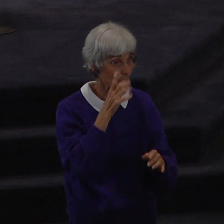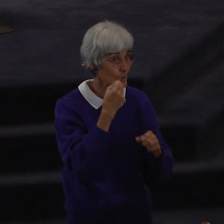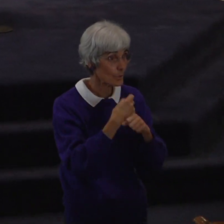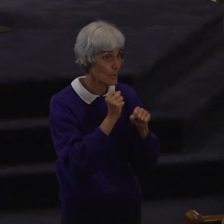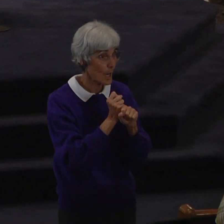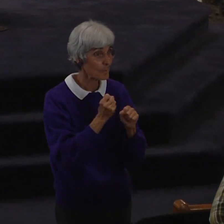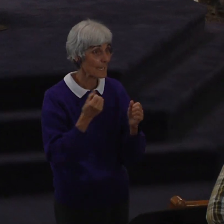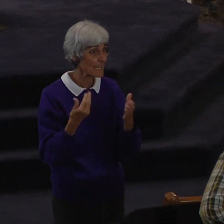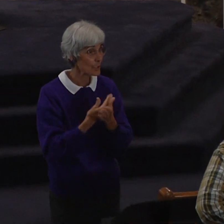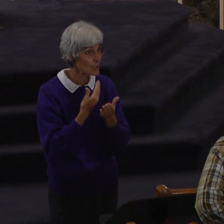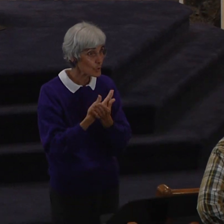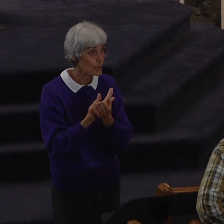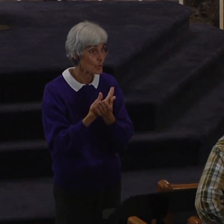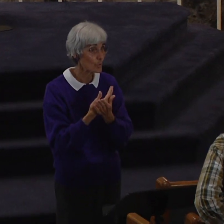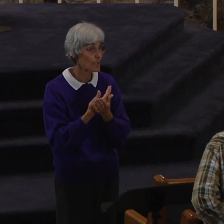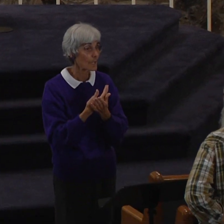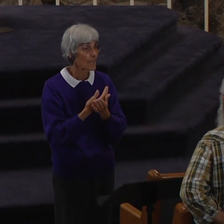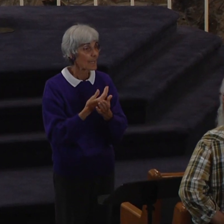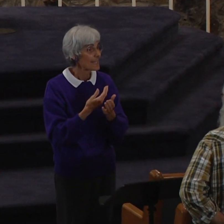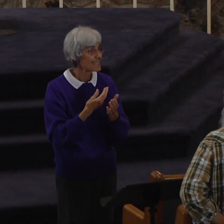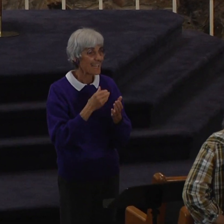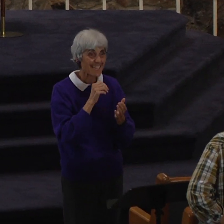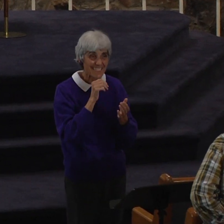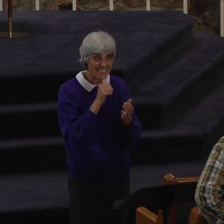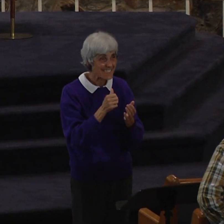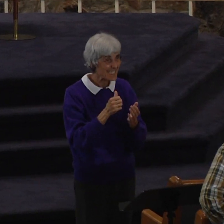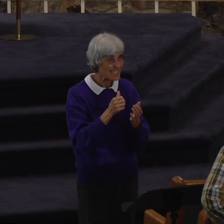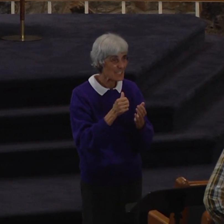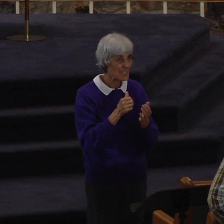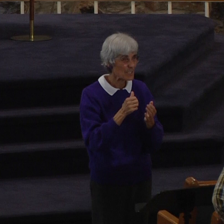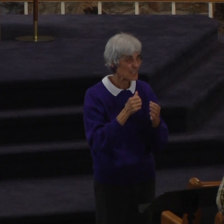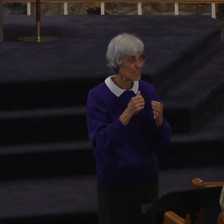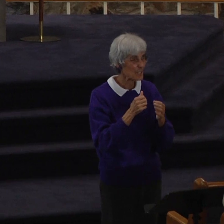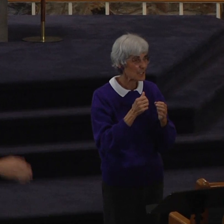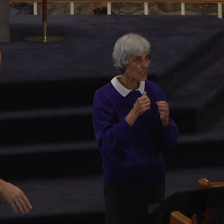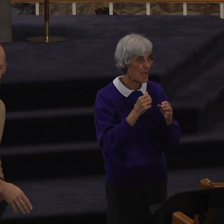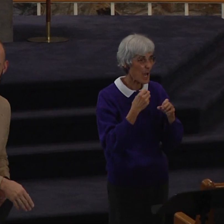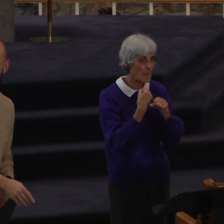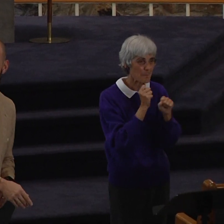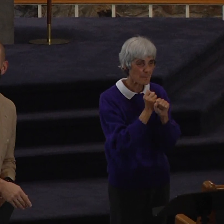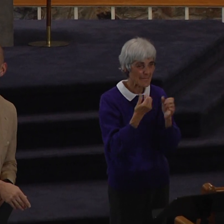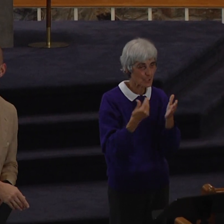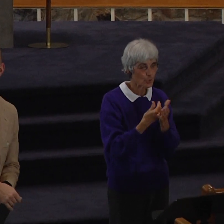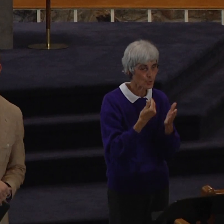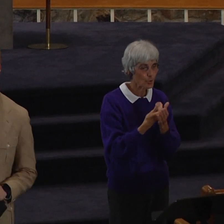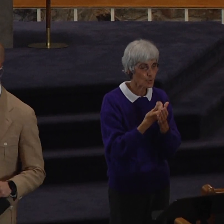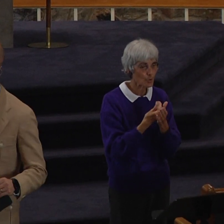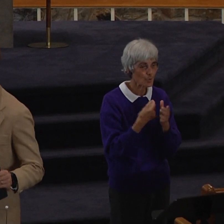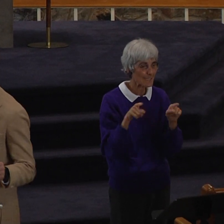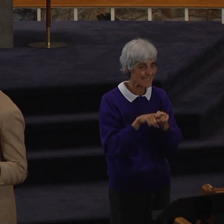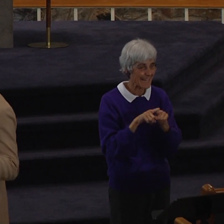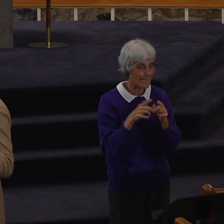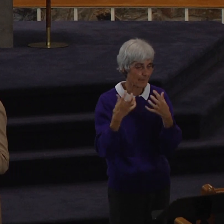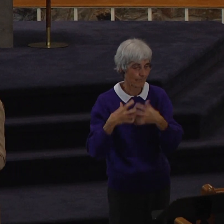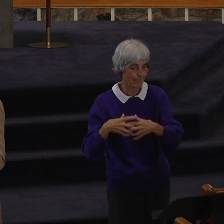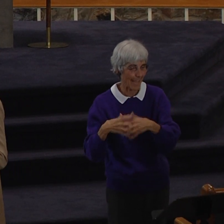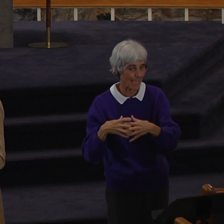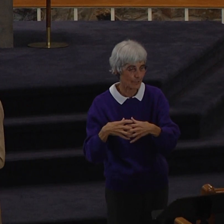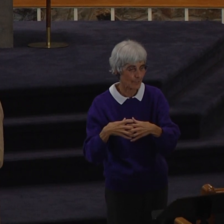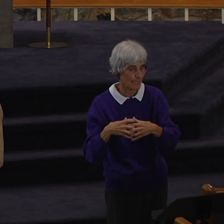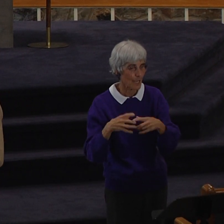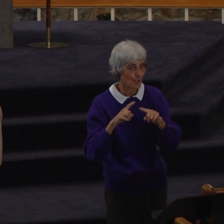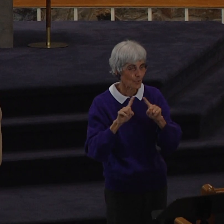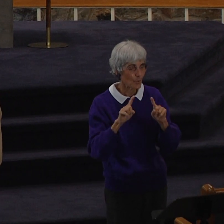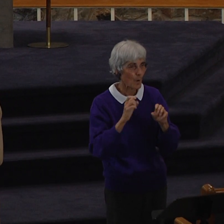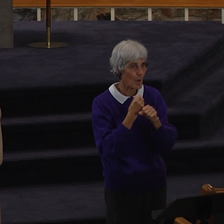Not mostly new, not somewhat new, not factory refurbished new. You are made to be